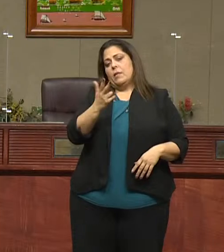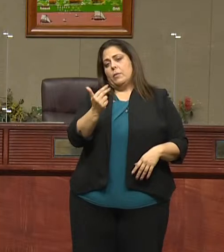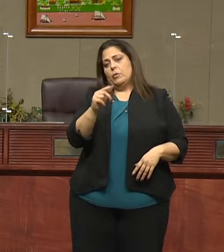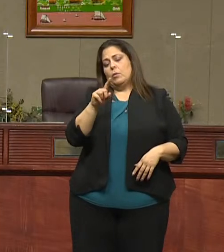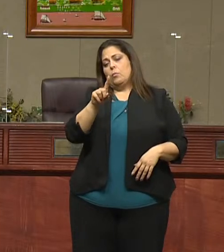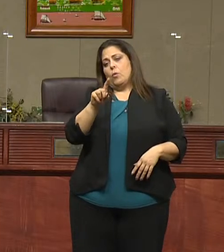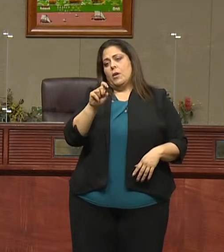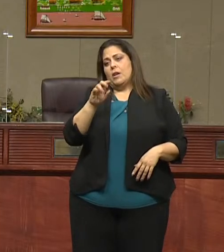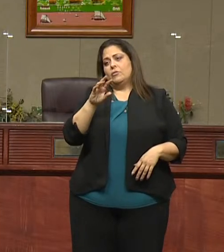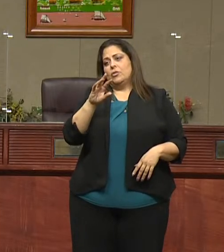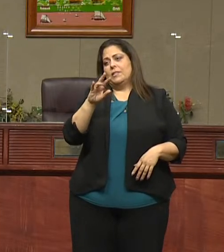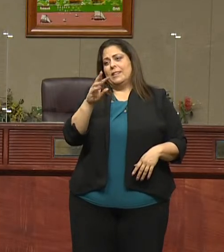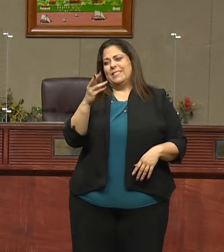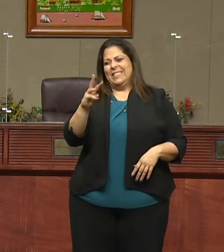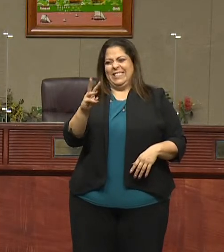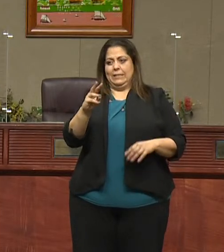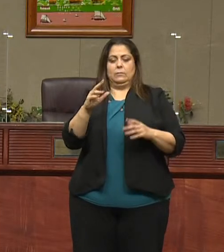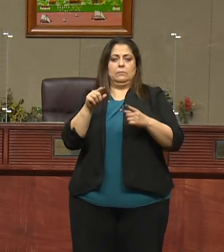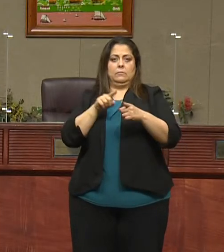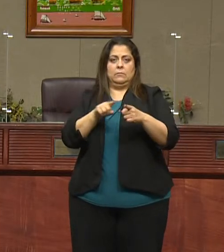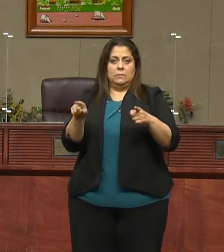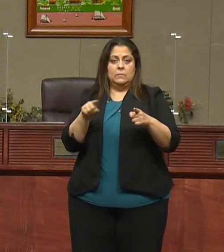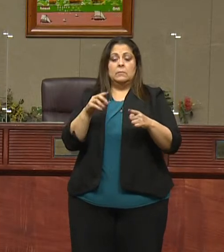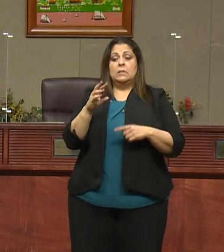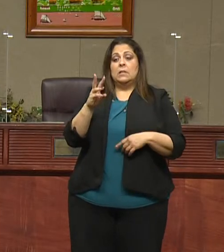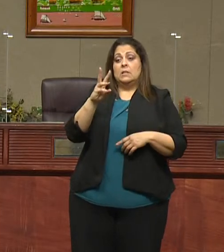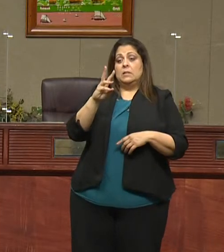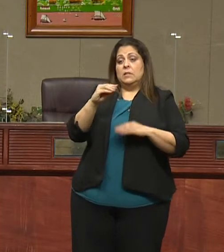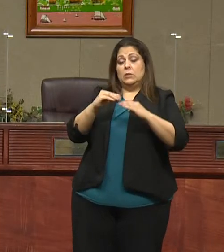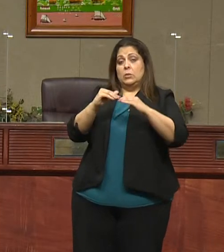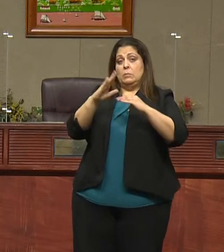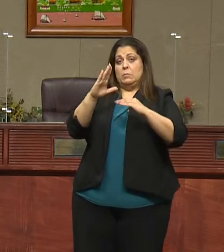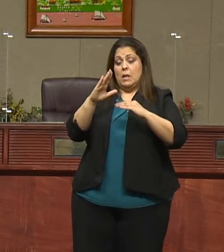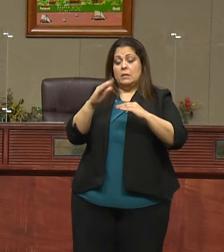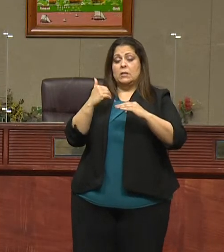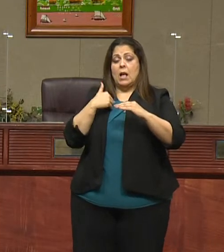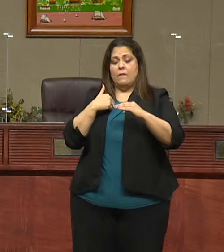168,000 residents. And residents 60 plus receiving 1 or more doses,